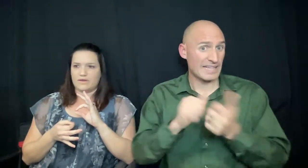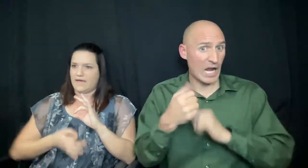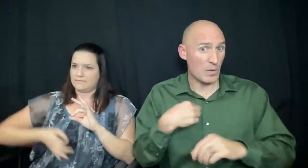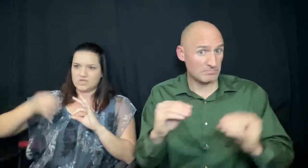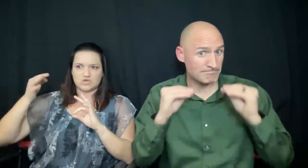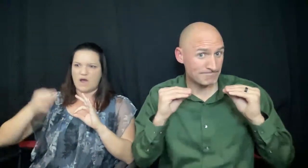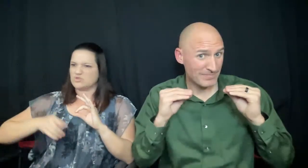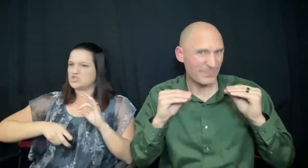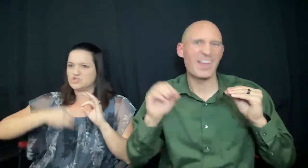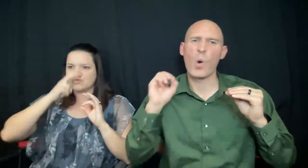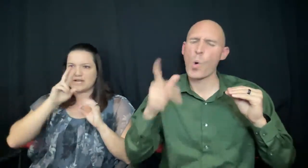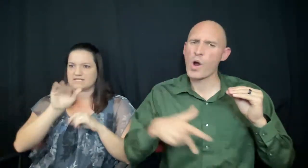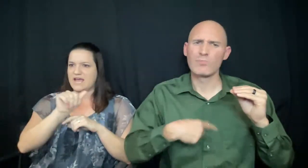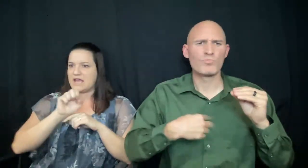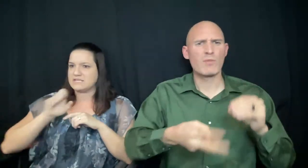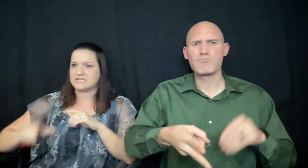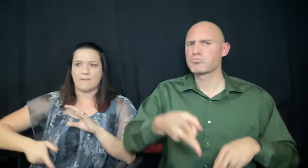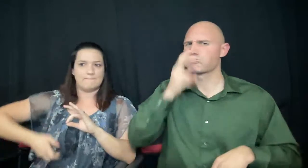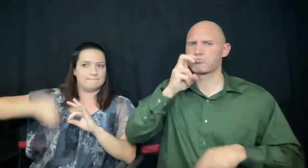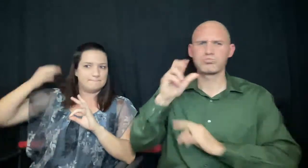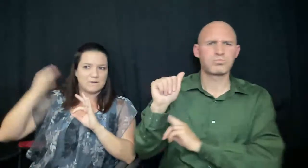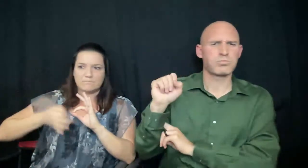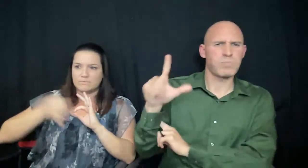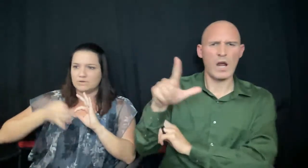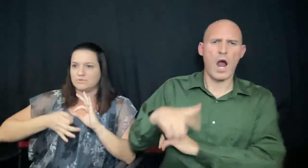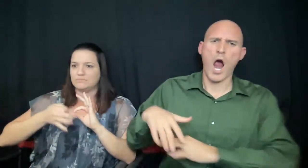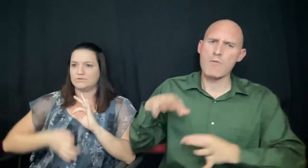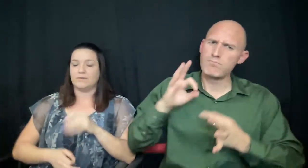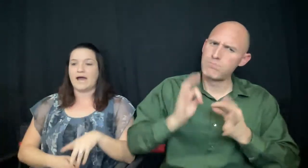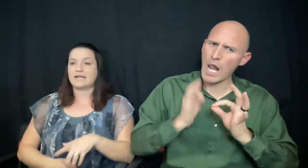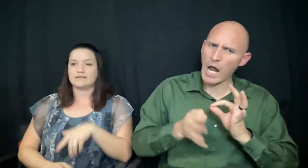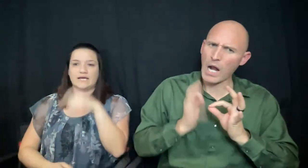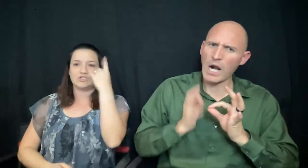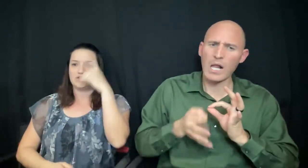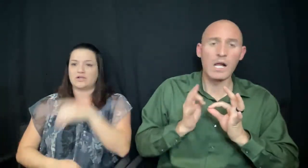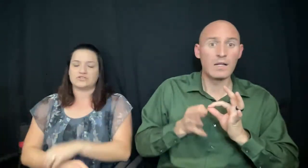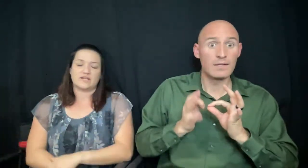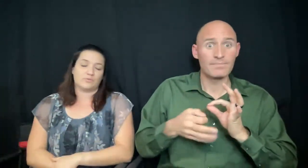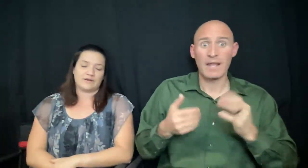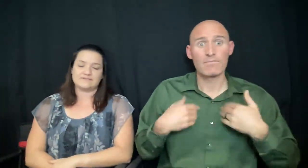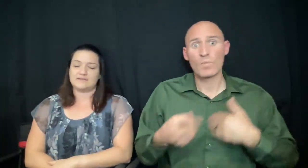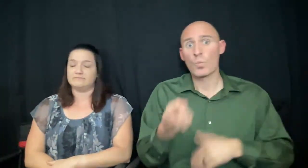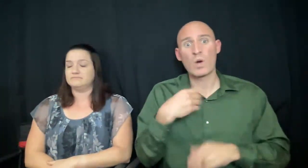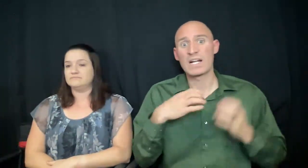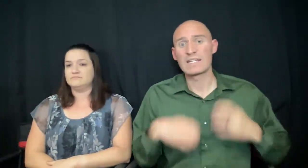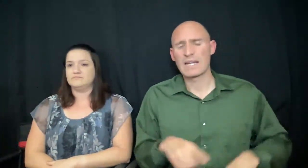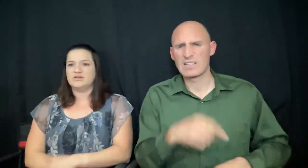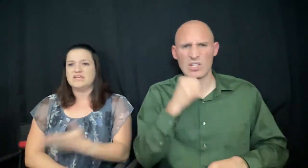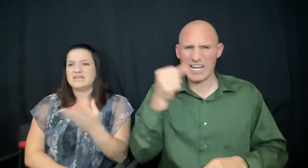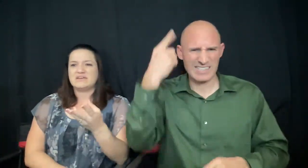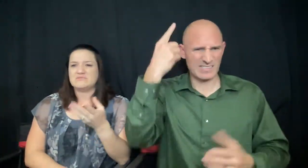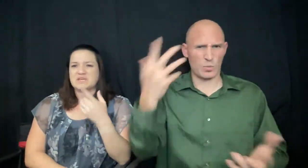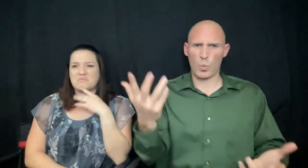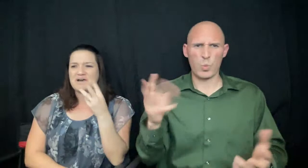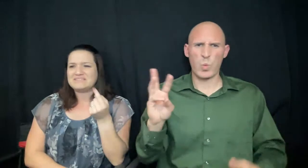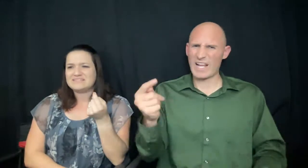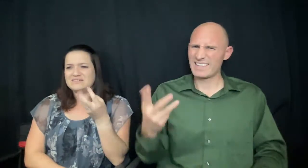Okay, so I was strict ASL. Boom, boom, boom, boom, boom. I had a client, could not understand a word I said. He was like, what?